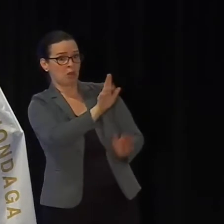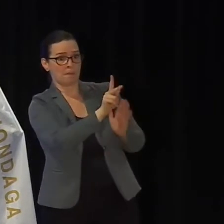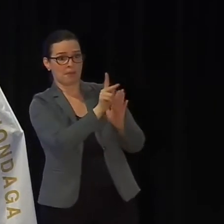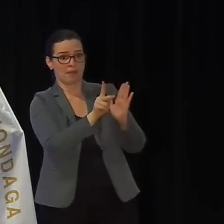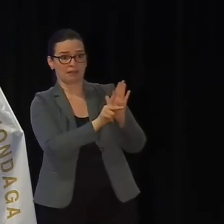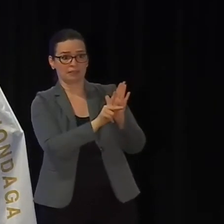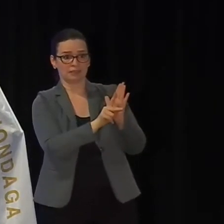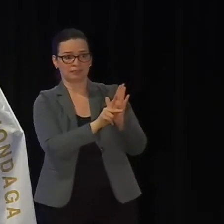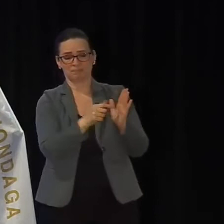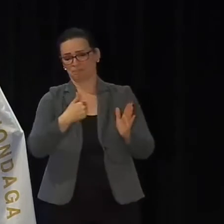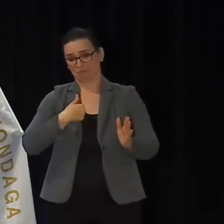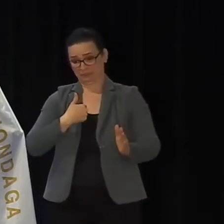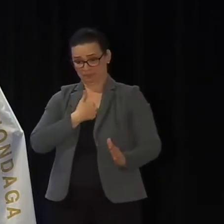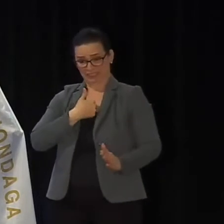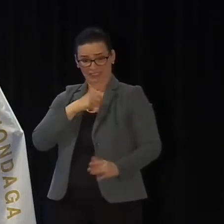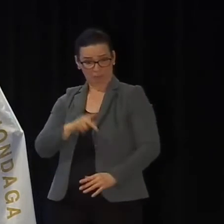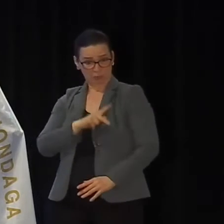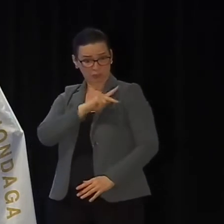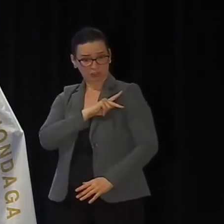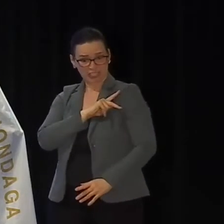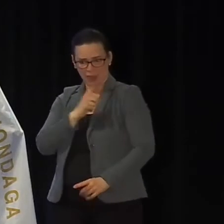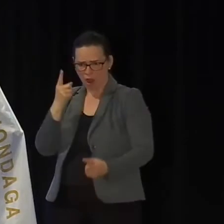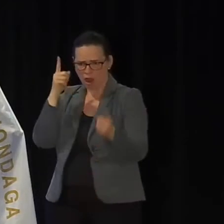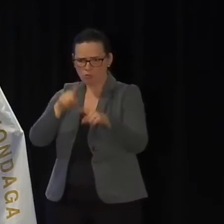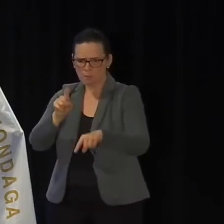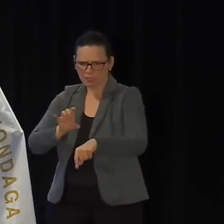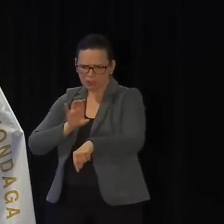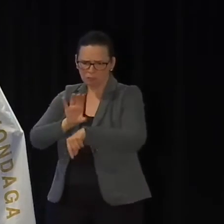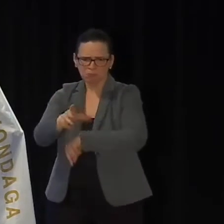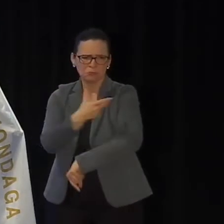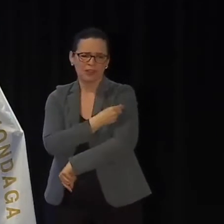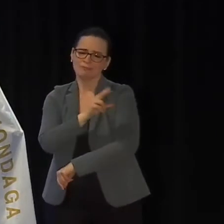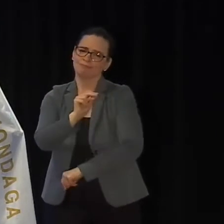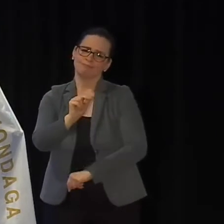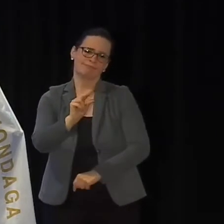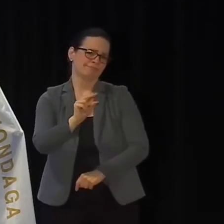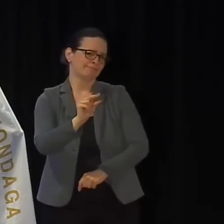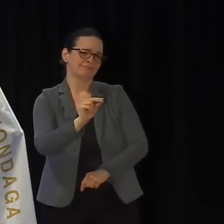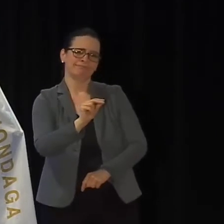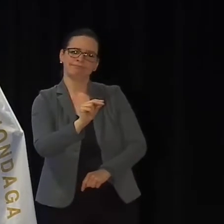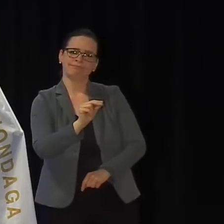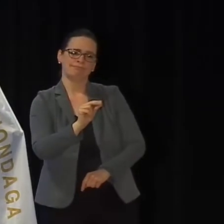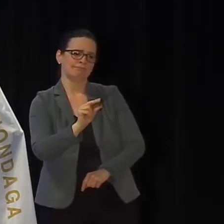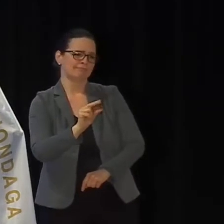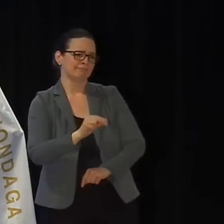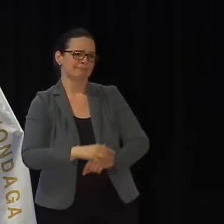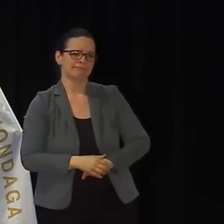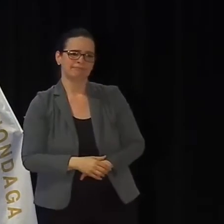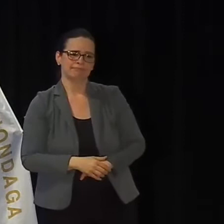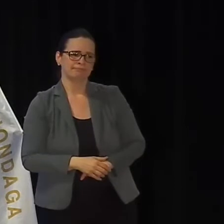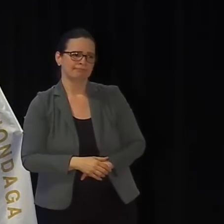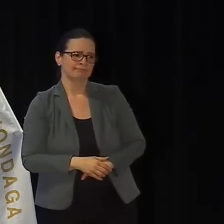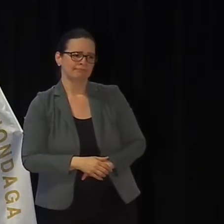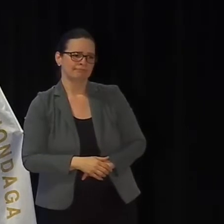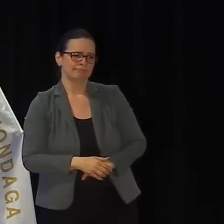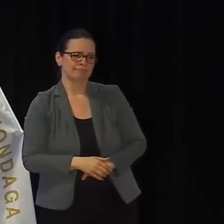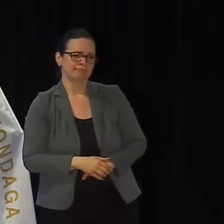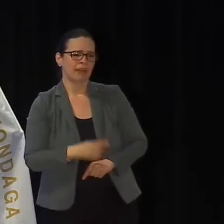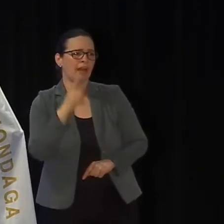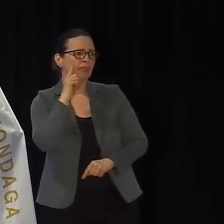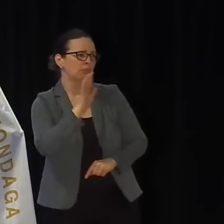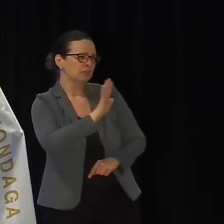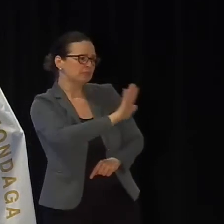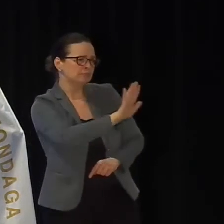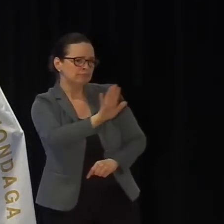Do you see the university as a county vaccination site, say, over the summer or anytime soon? I do. I think they will have. I